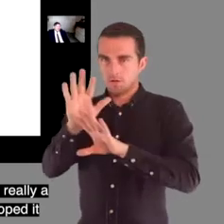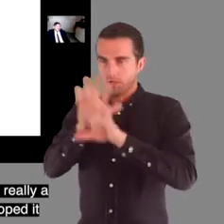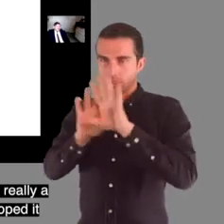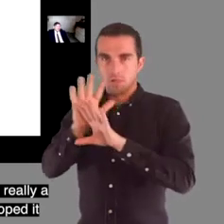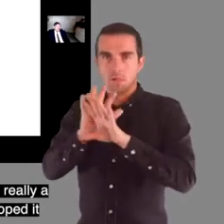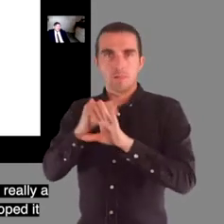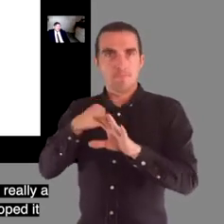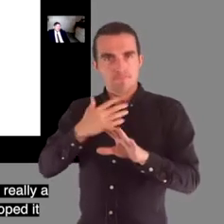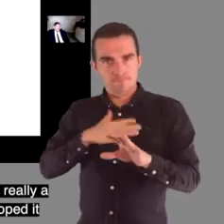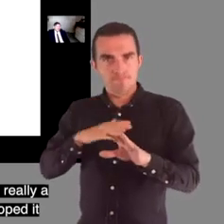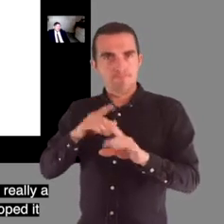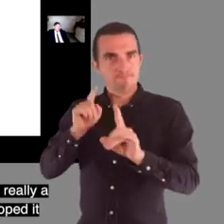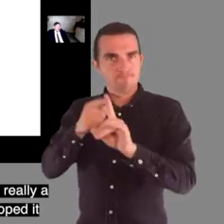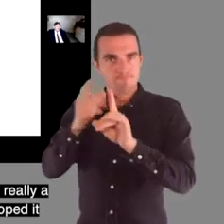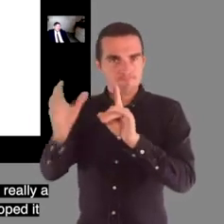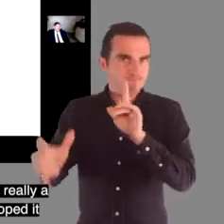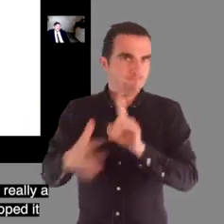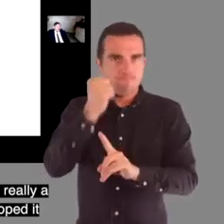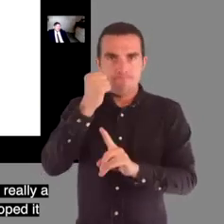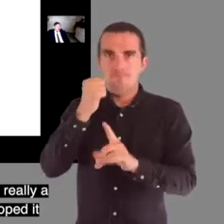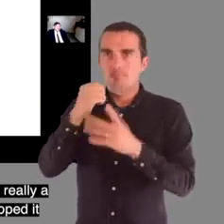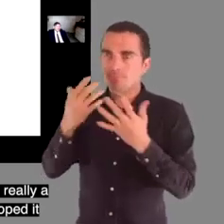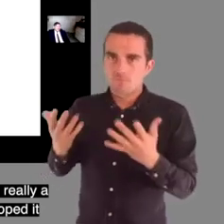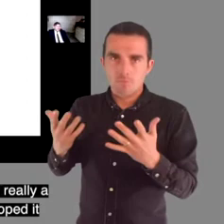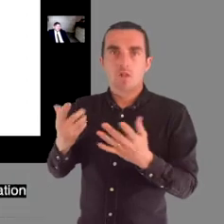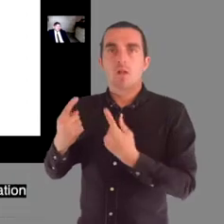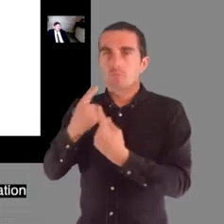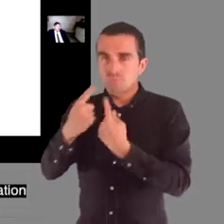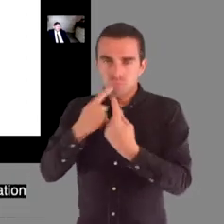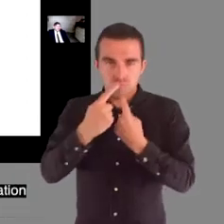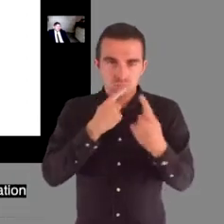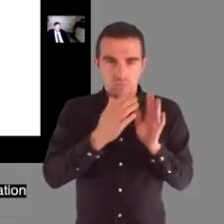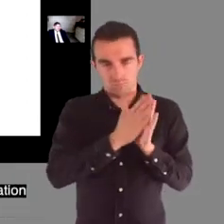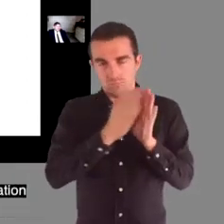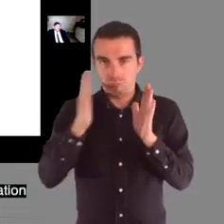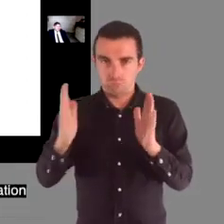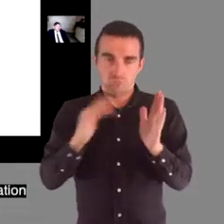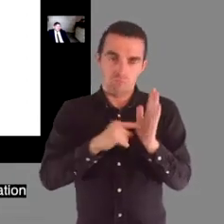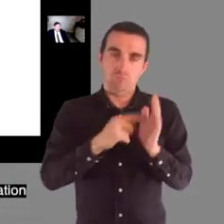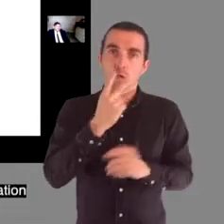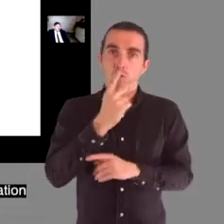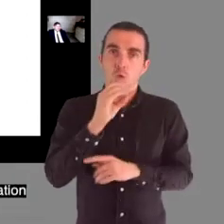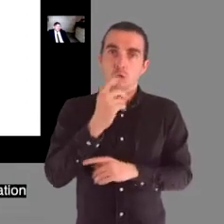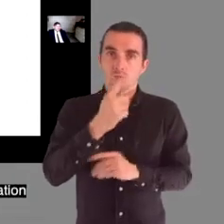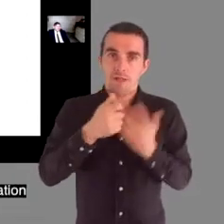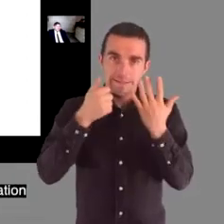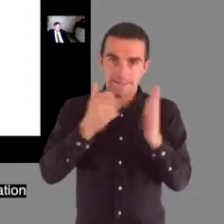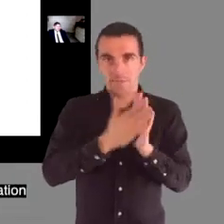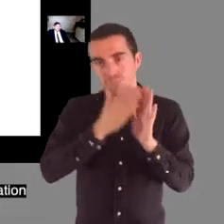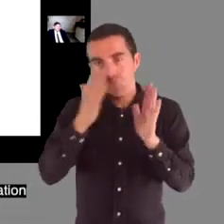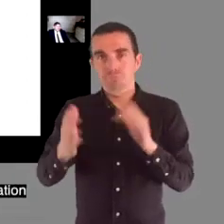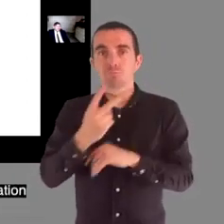2018 was really a pale shadow of what we had hoped it would be during the consultation process